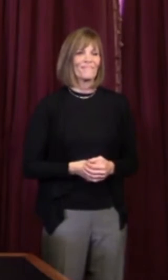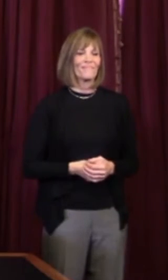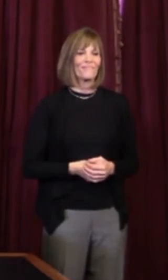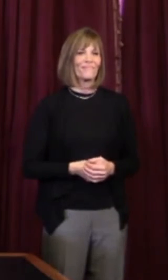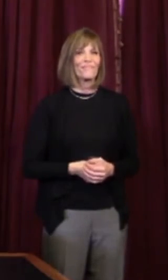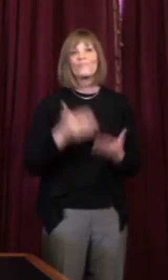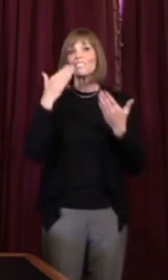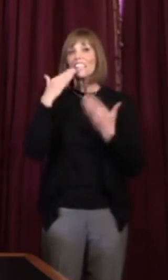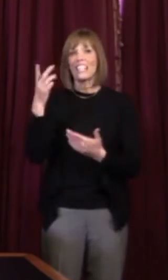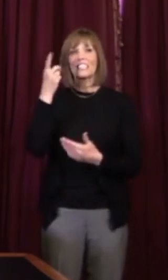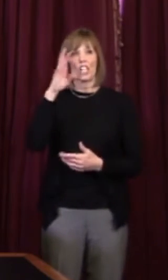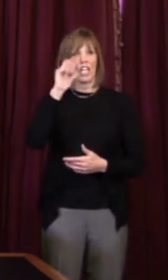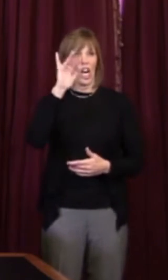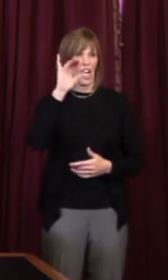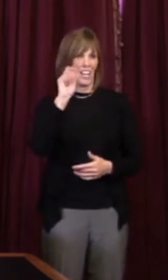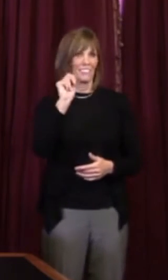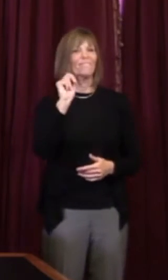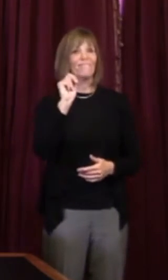Thank you, Dr. Carrion.